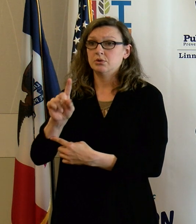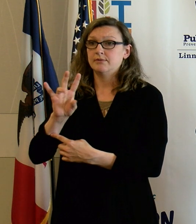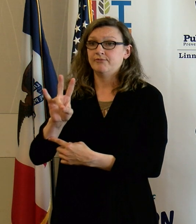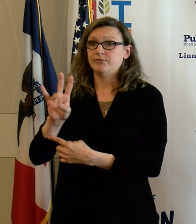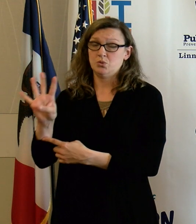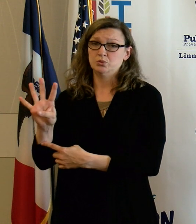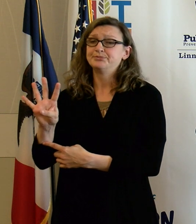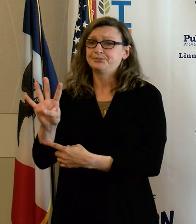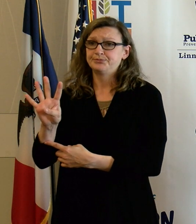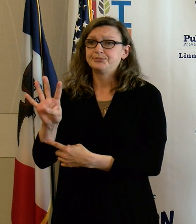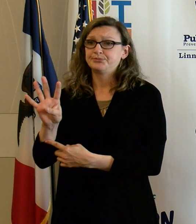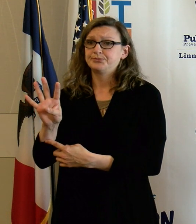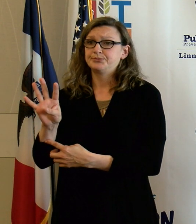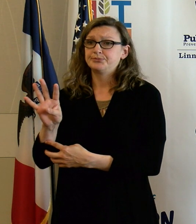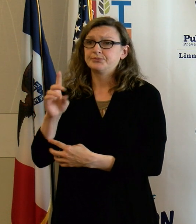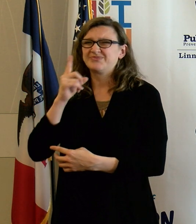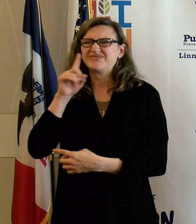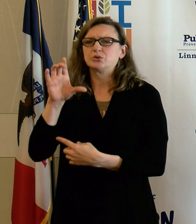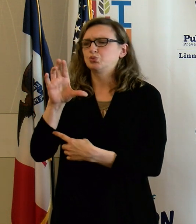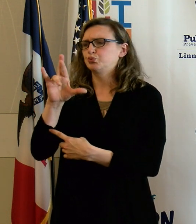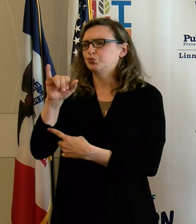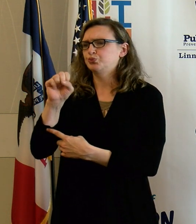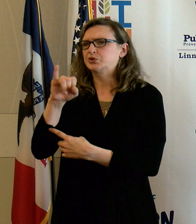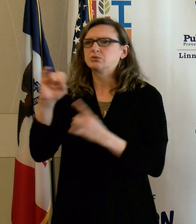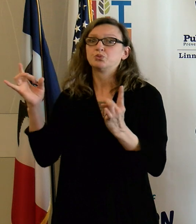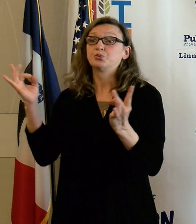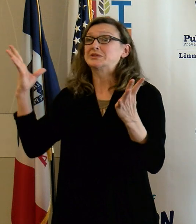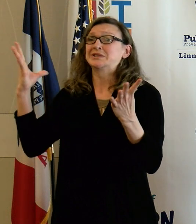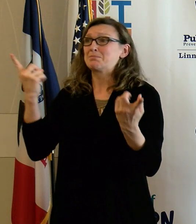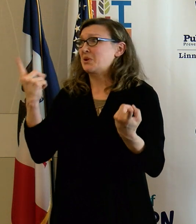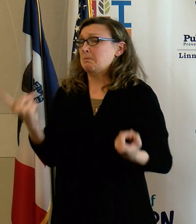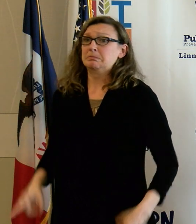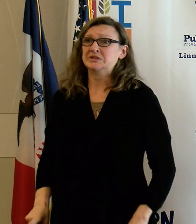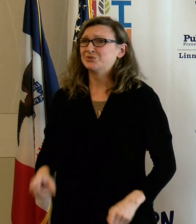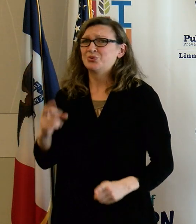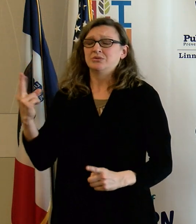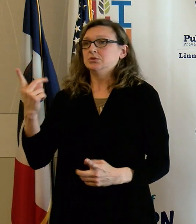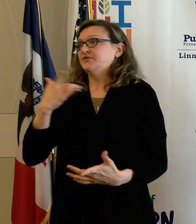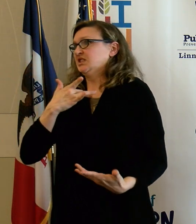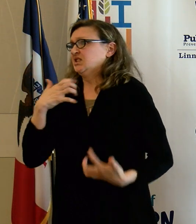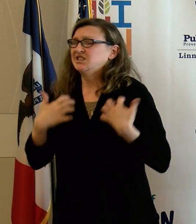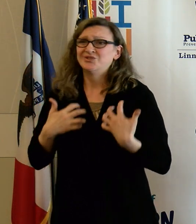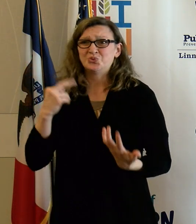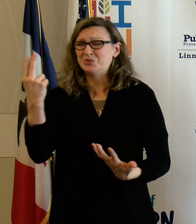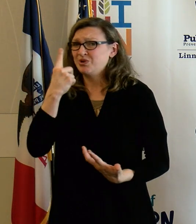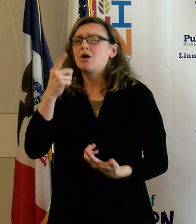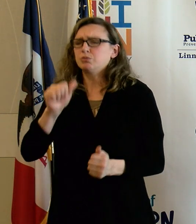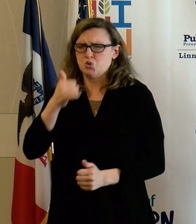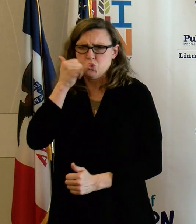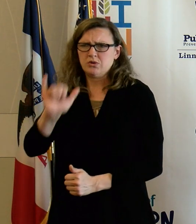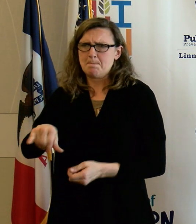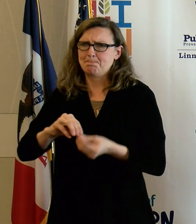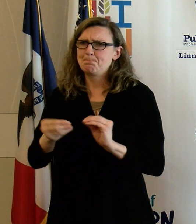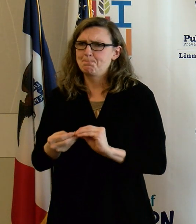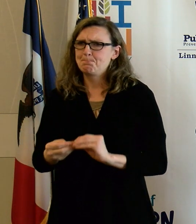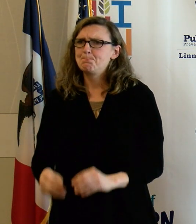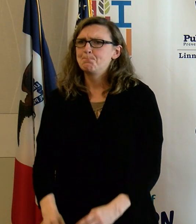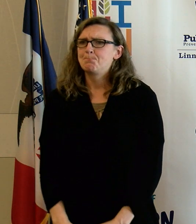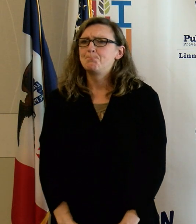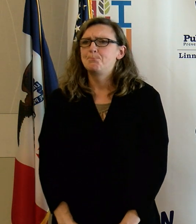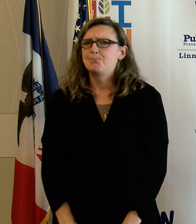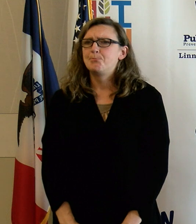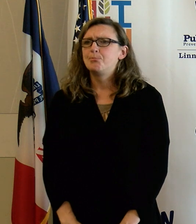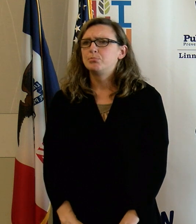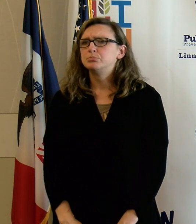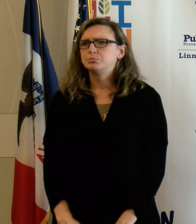362-2174. This line is for everyone. More information regarding local mental health